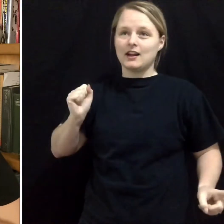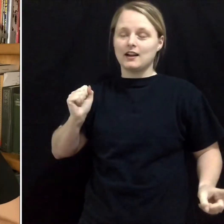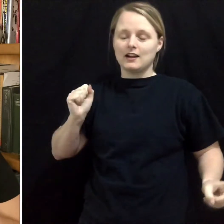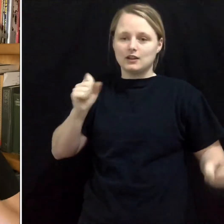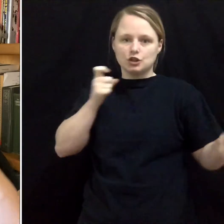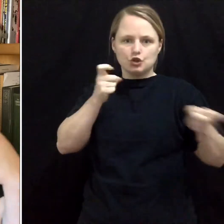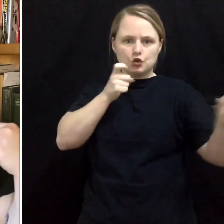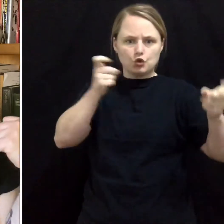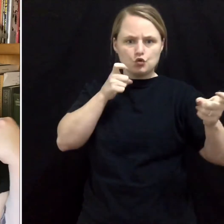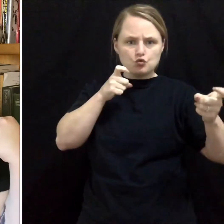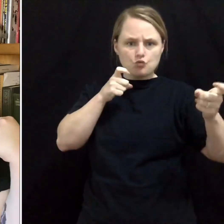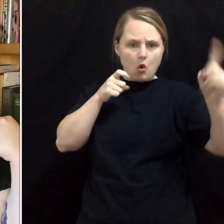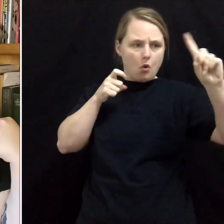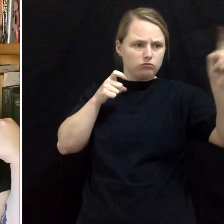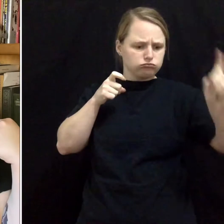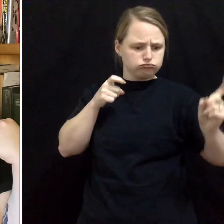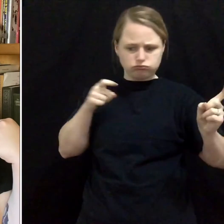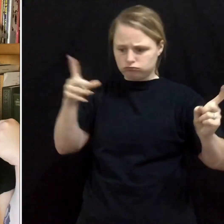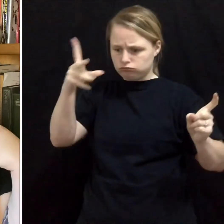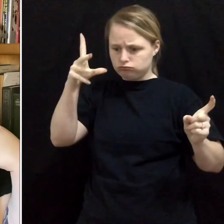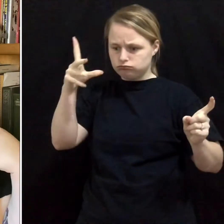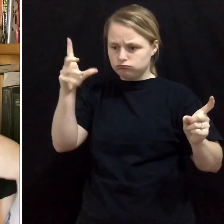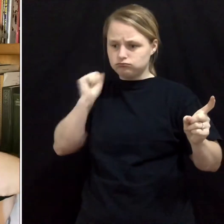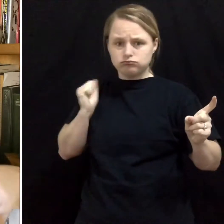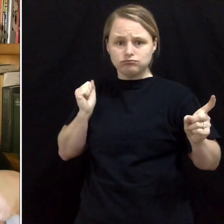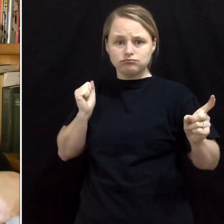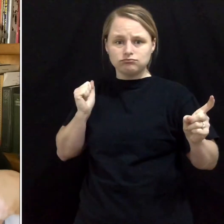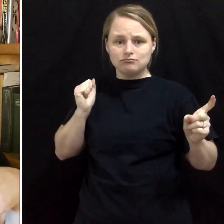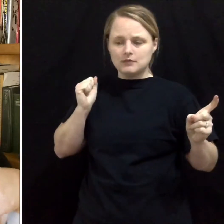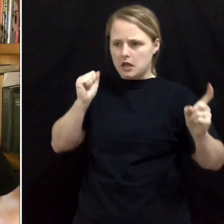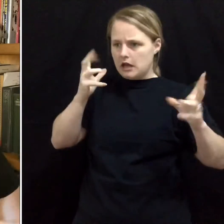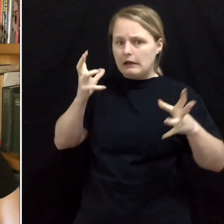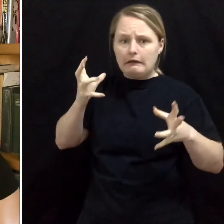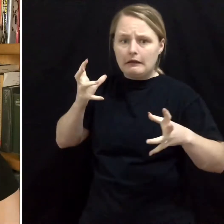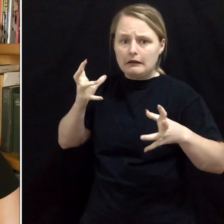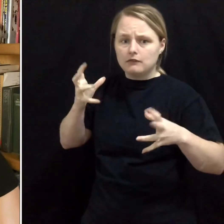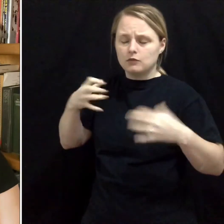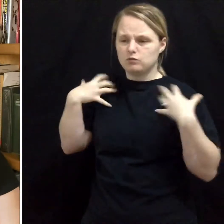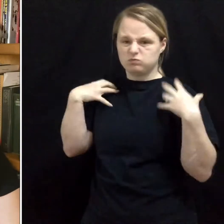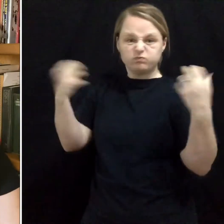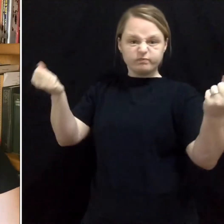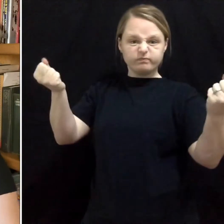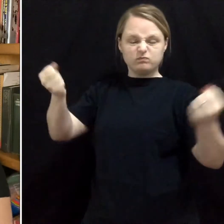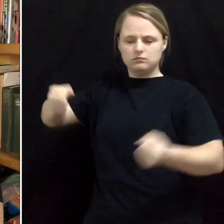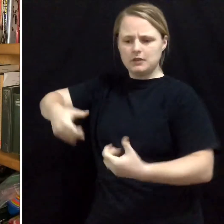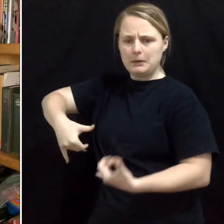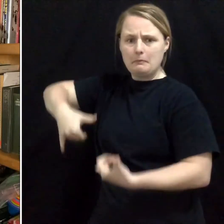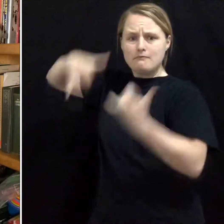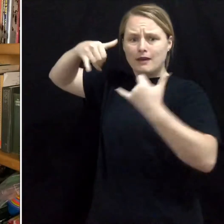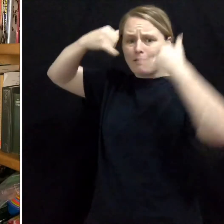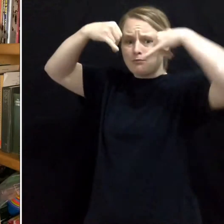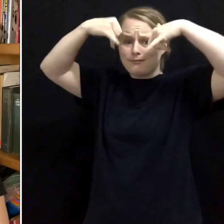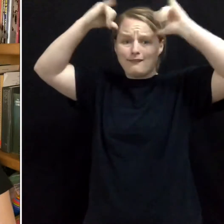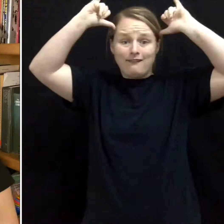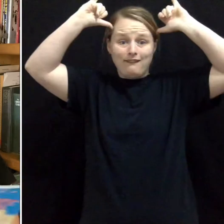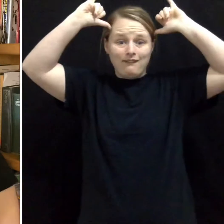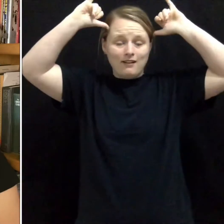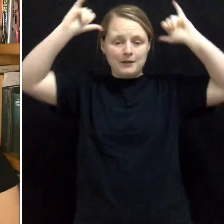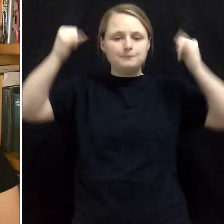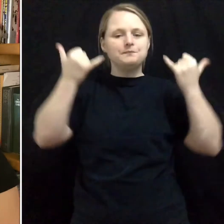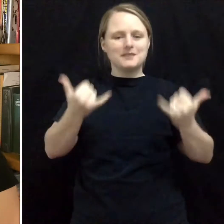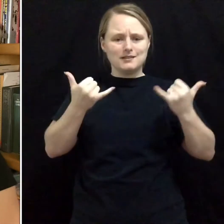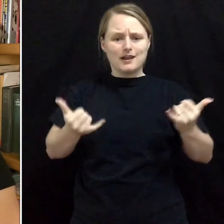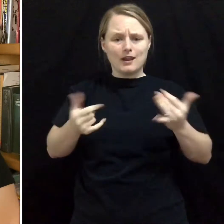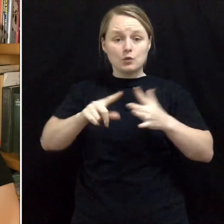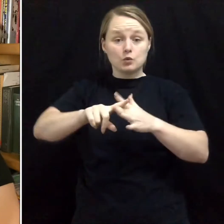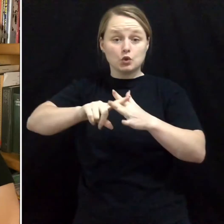lightning, and she's so strong she could pick up a cow when she was just a baby. Today, we're going to pick up